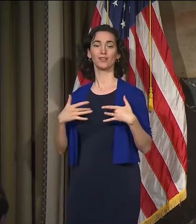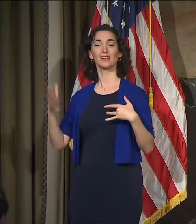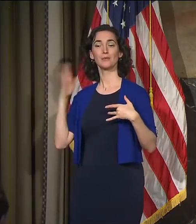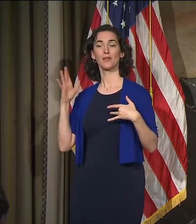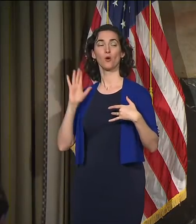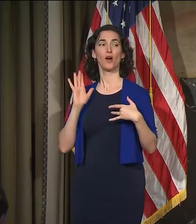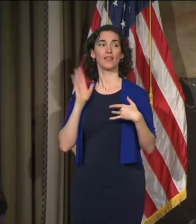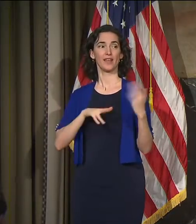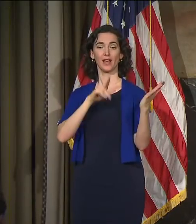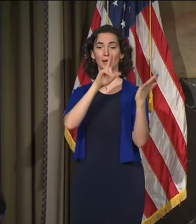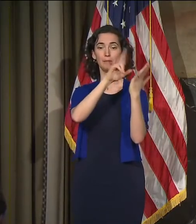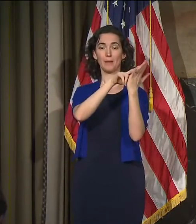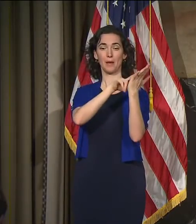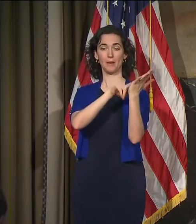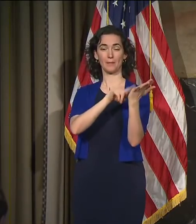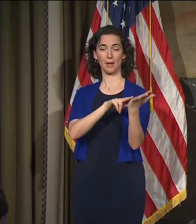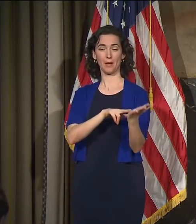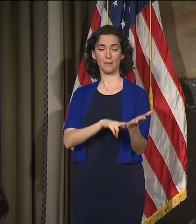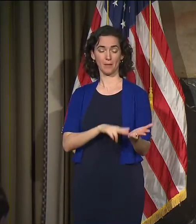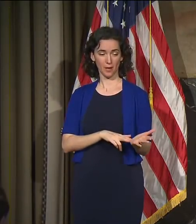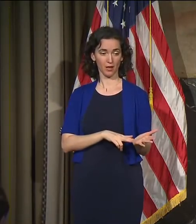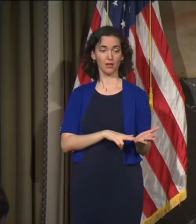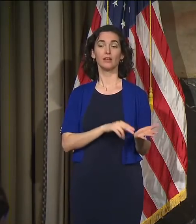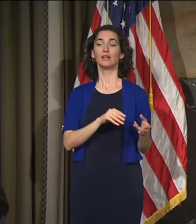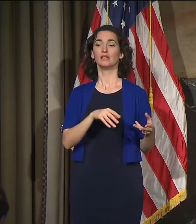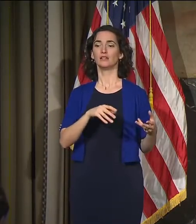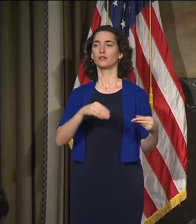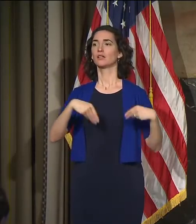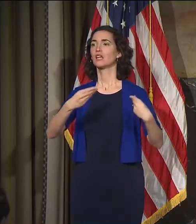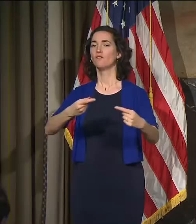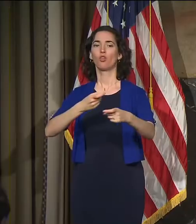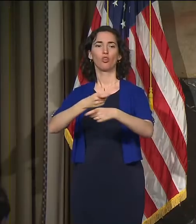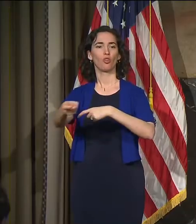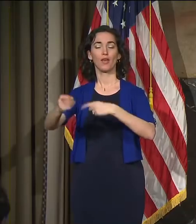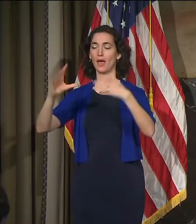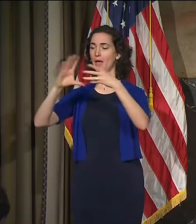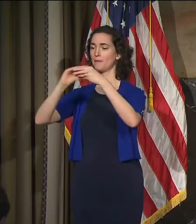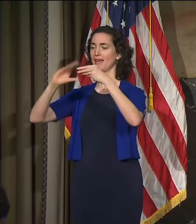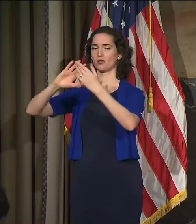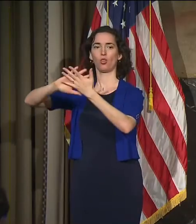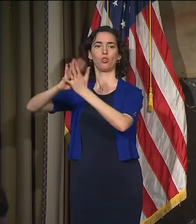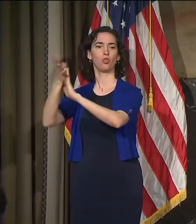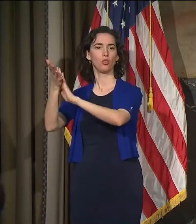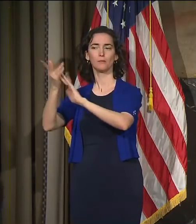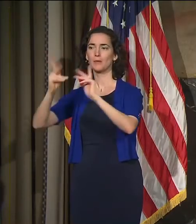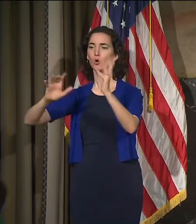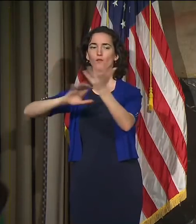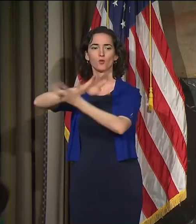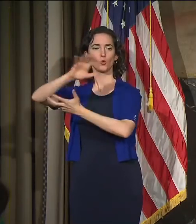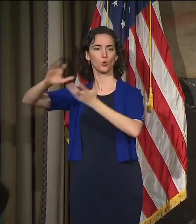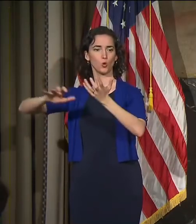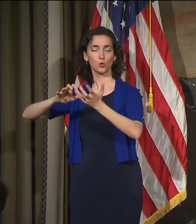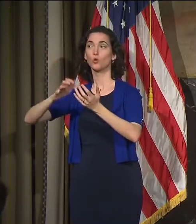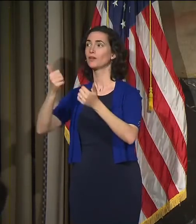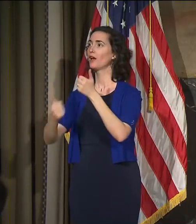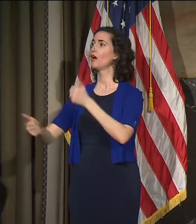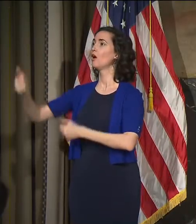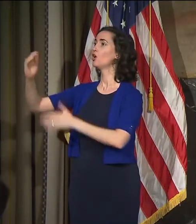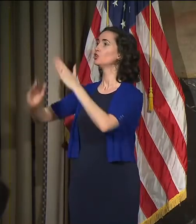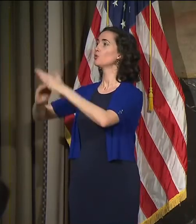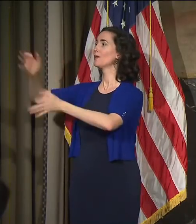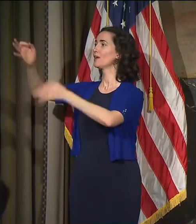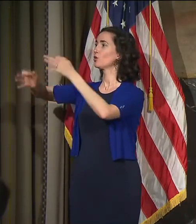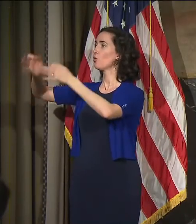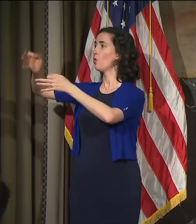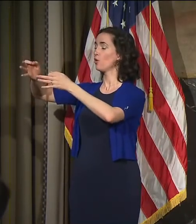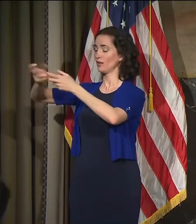being out there has muddied the message. And so by sending it back to a lower court and overturning the